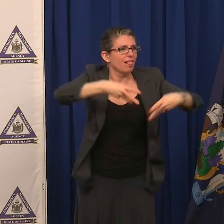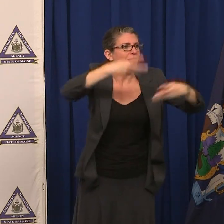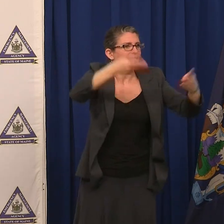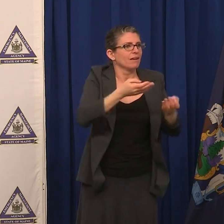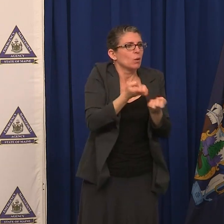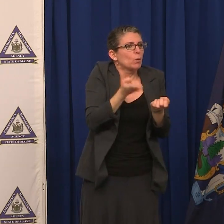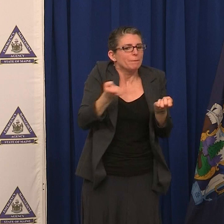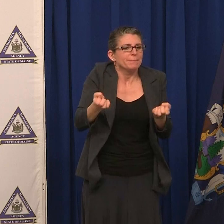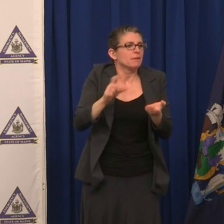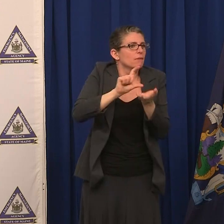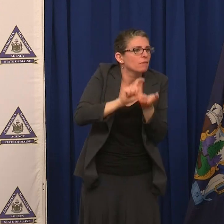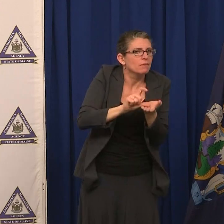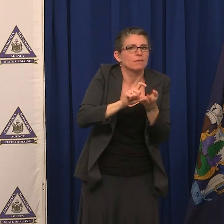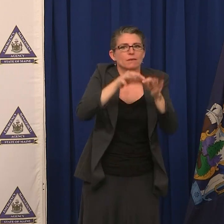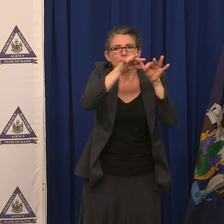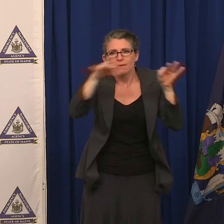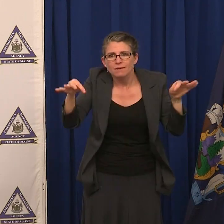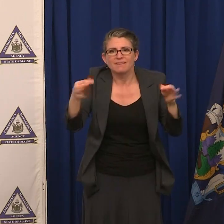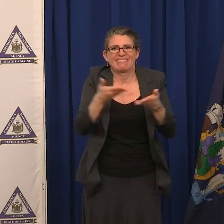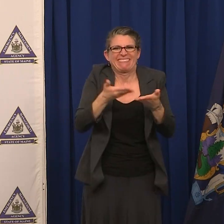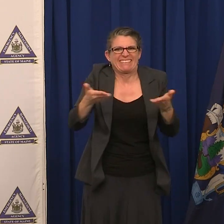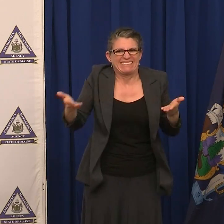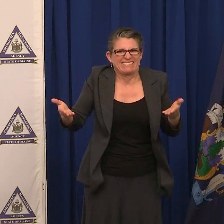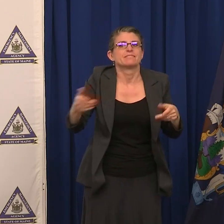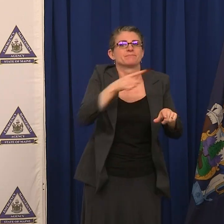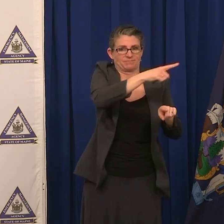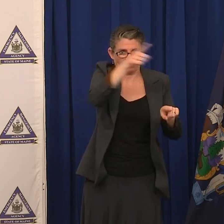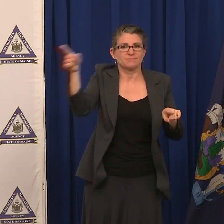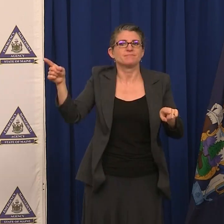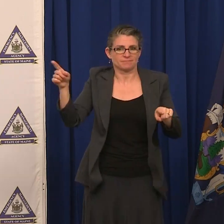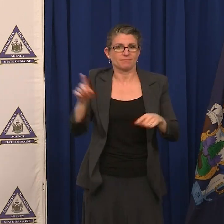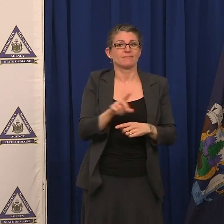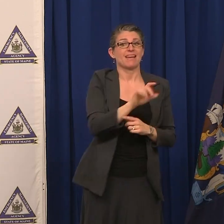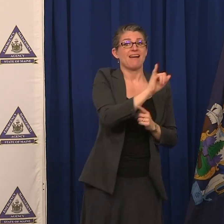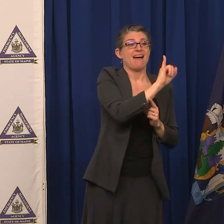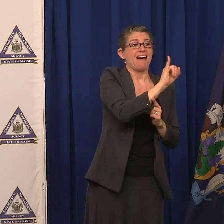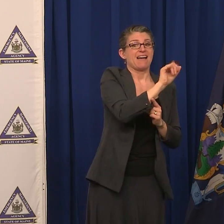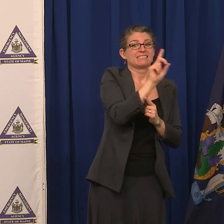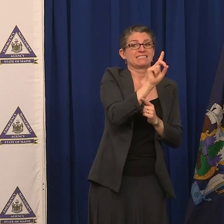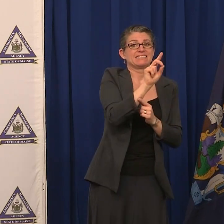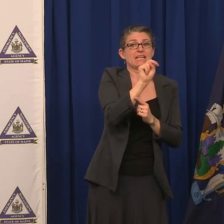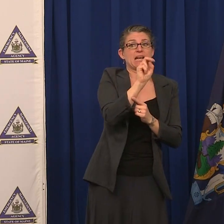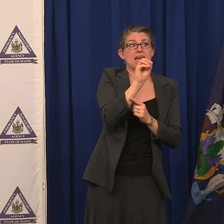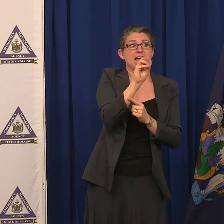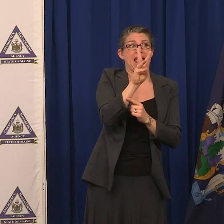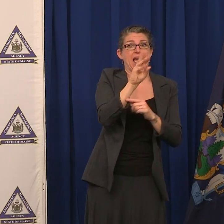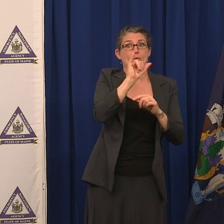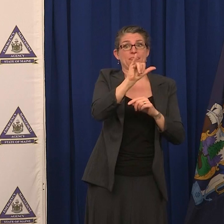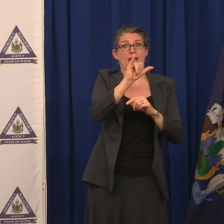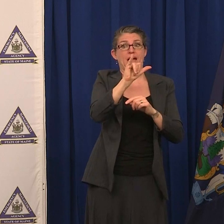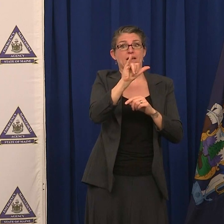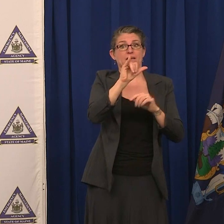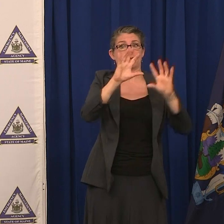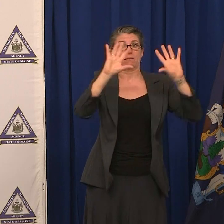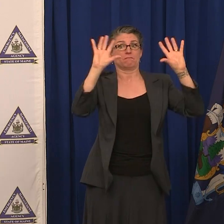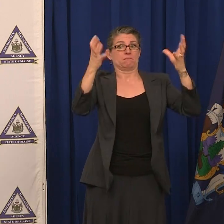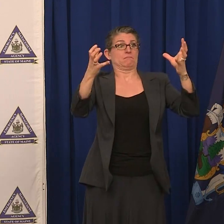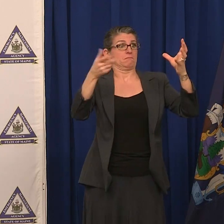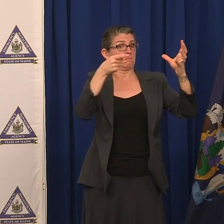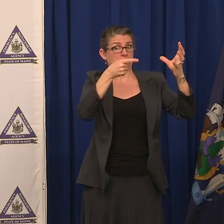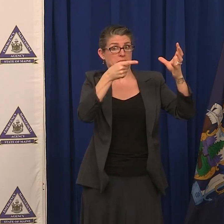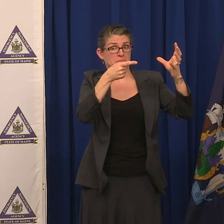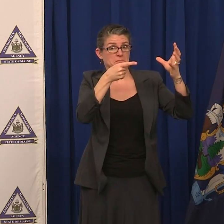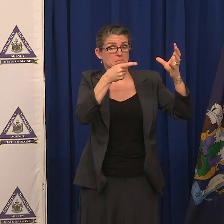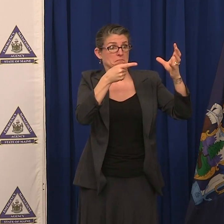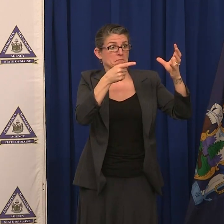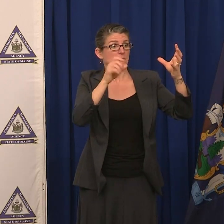the ID Now platform. If they don't already have that, well, what's the supply chain of that platform? So that's